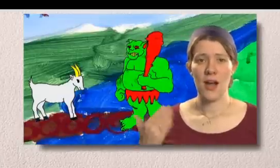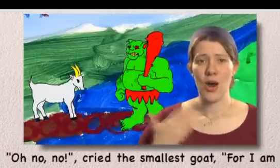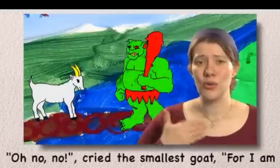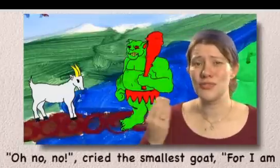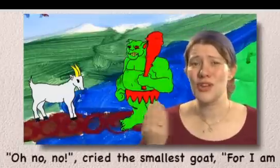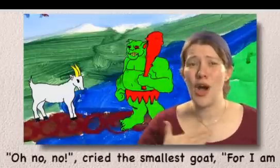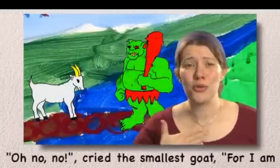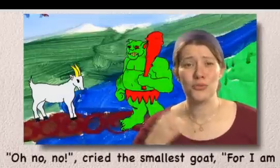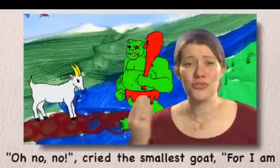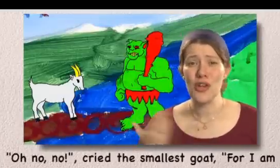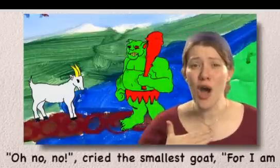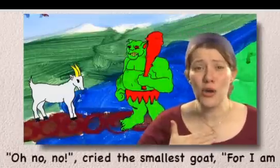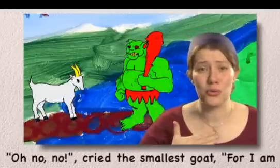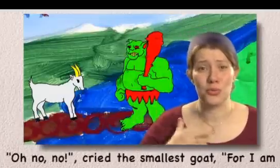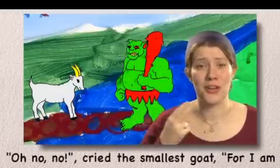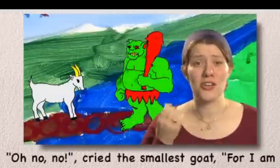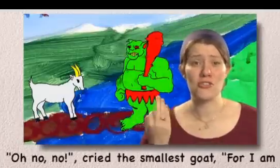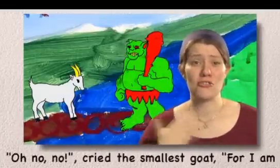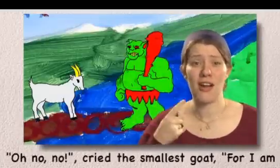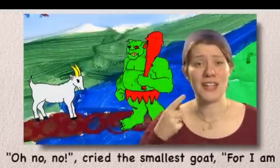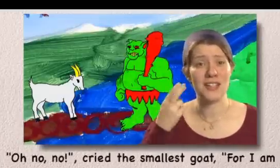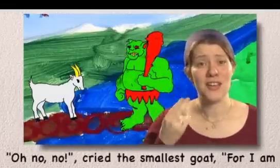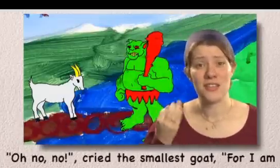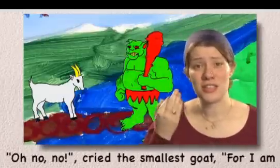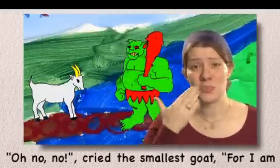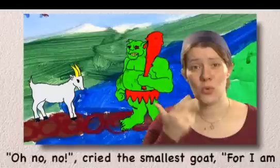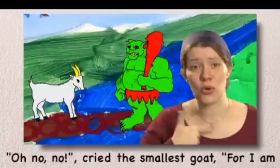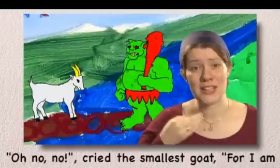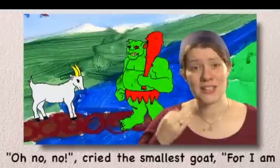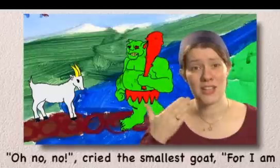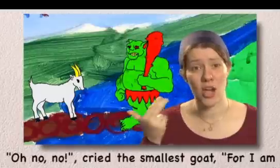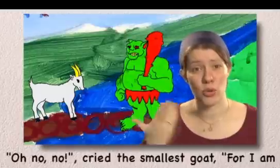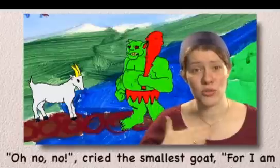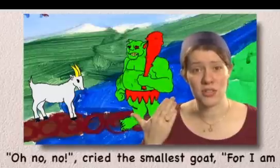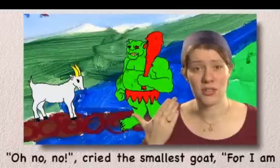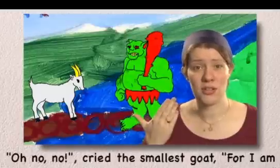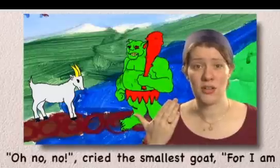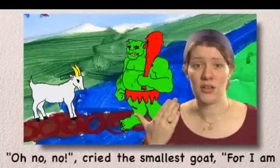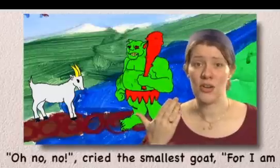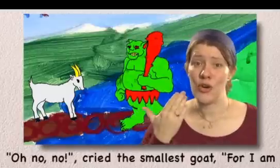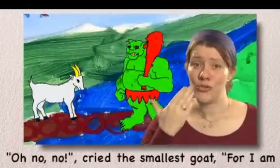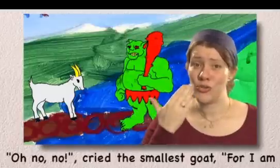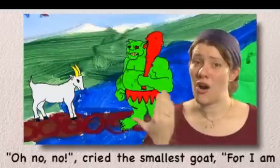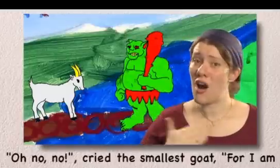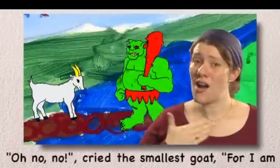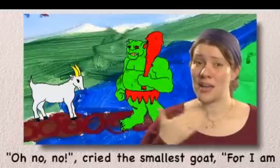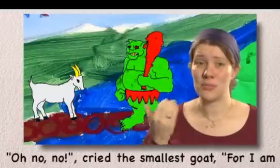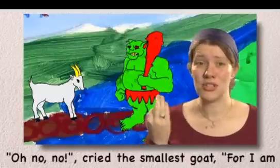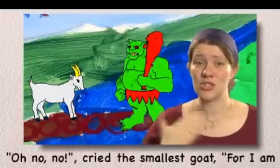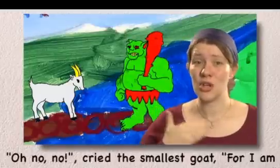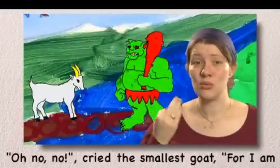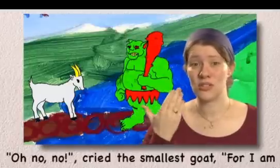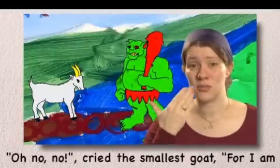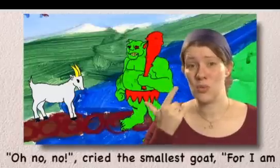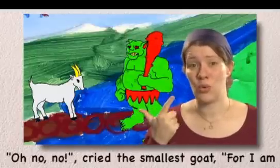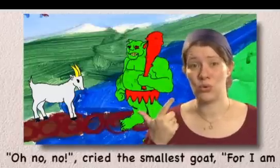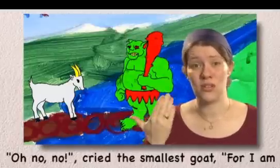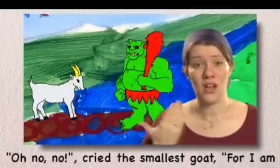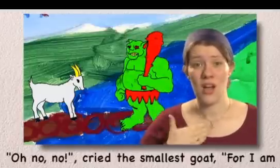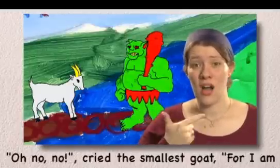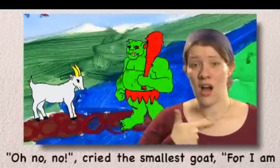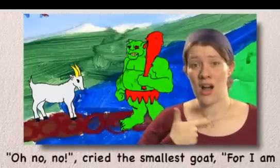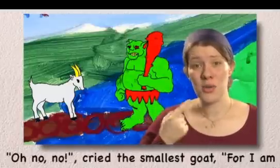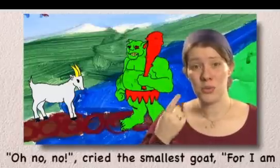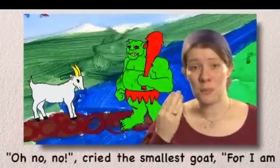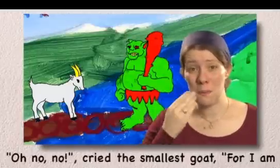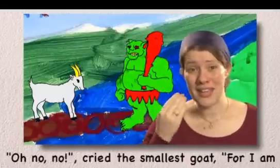Oh no, no, no, cried the smallest goat. For I am so small,